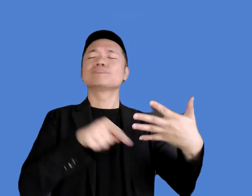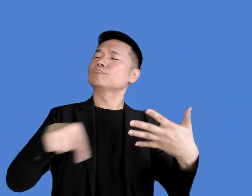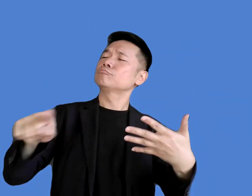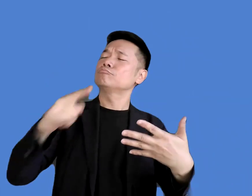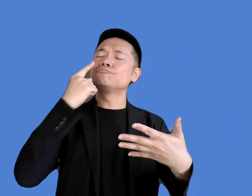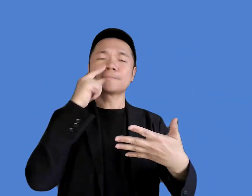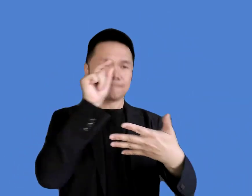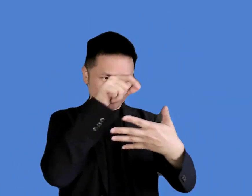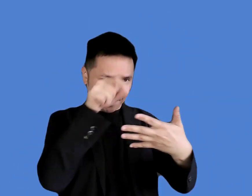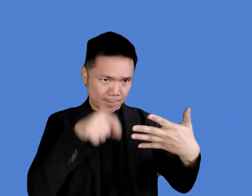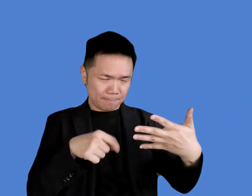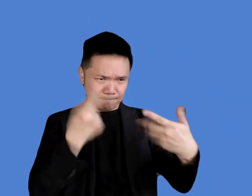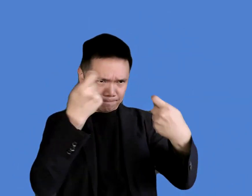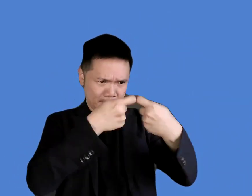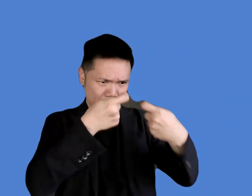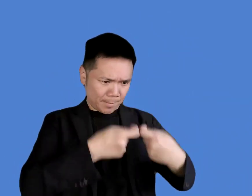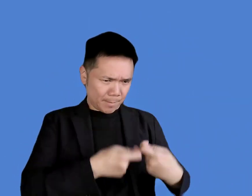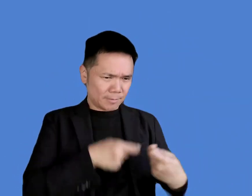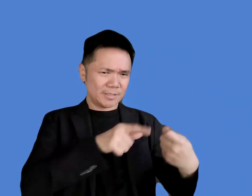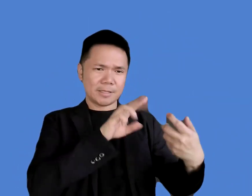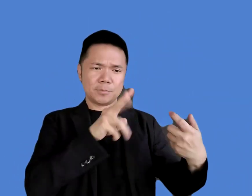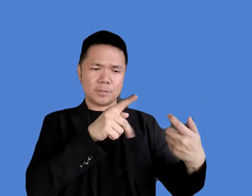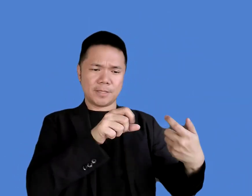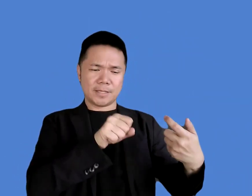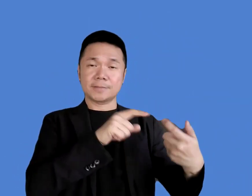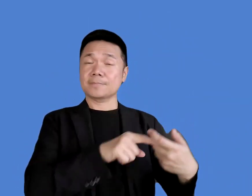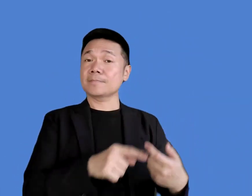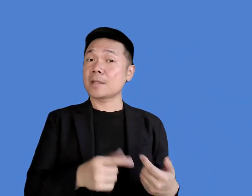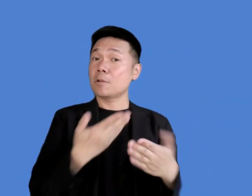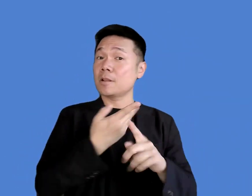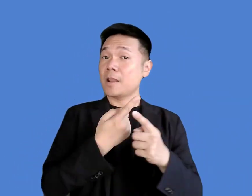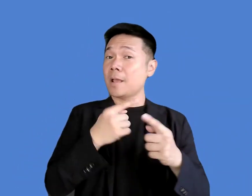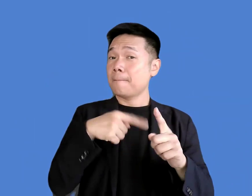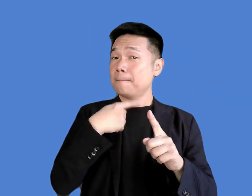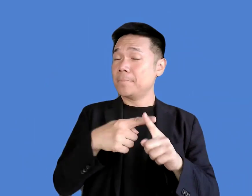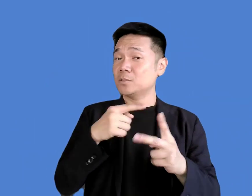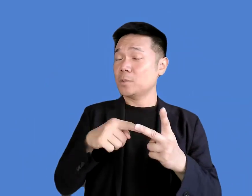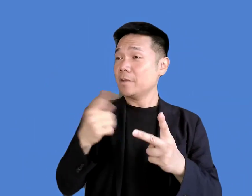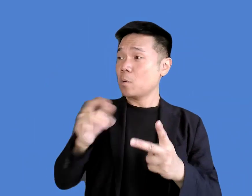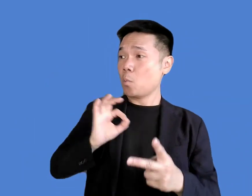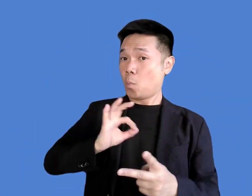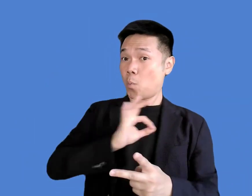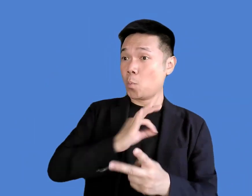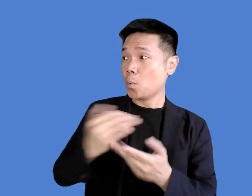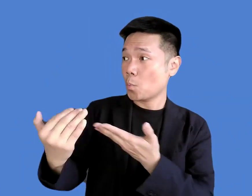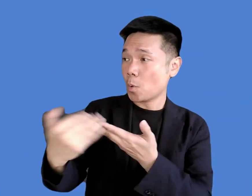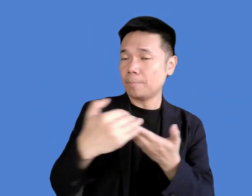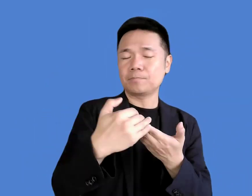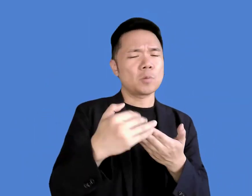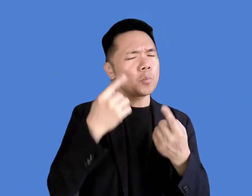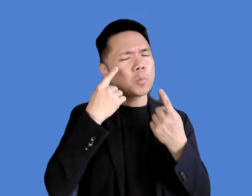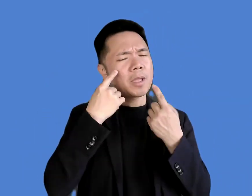different WEPS principles. We've done innovative programming with different types of private sector. So we've run different sets of